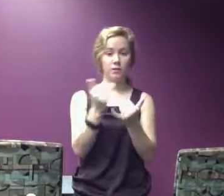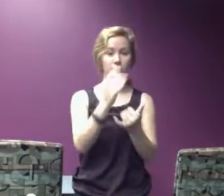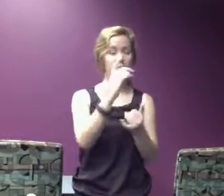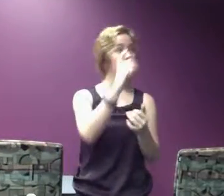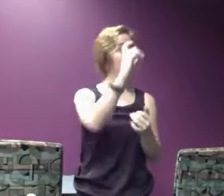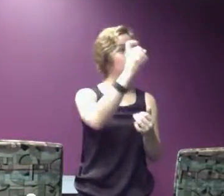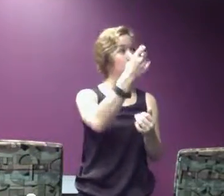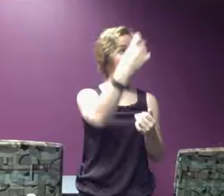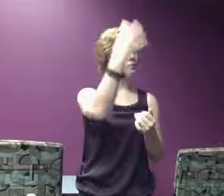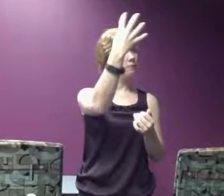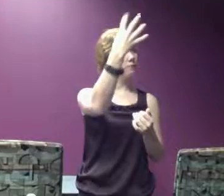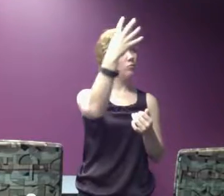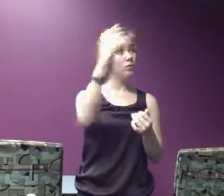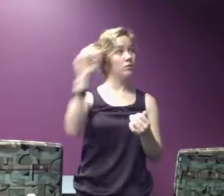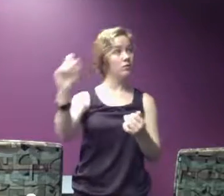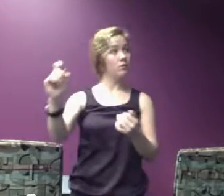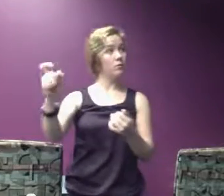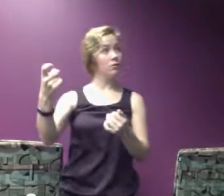2 times 4,